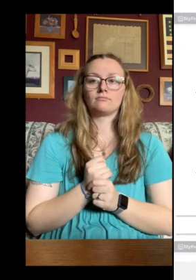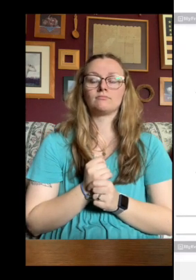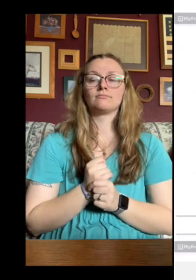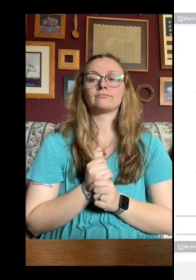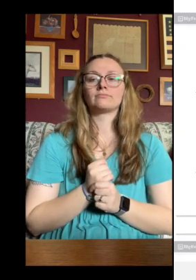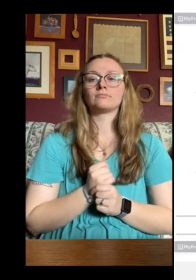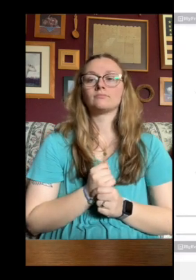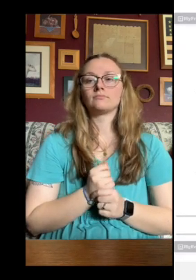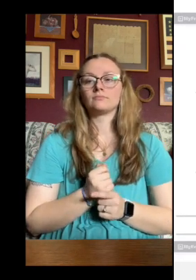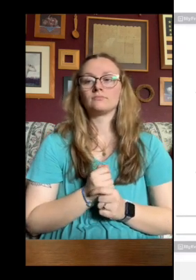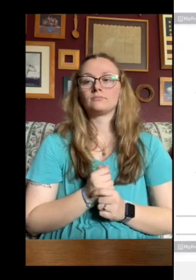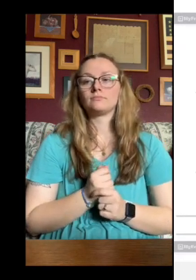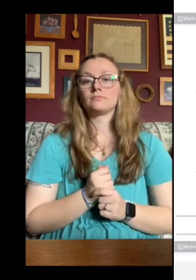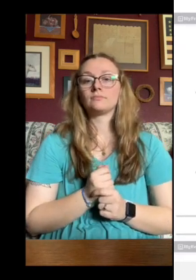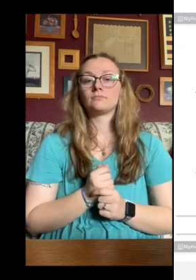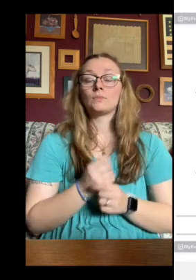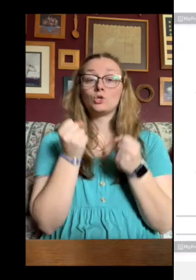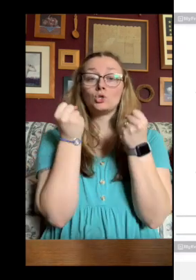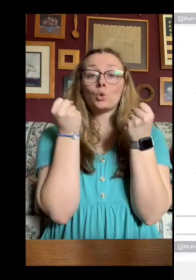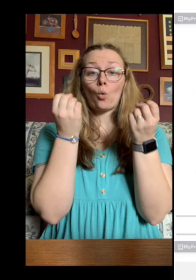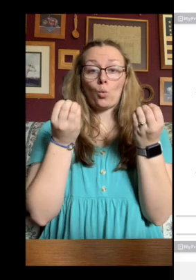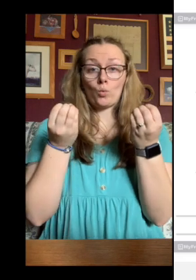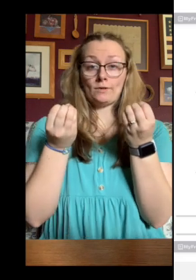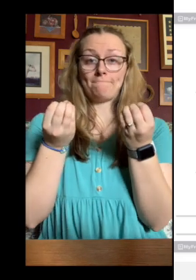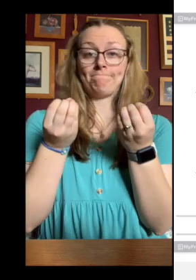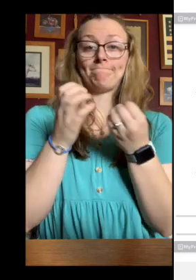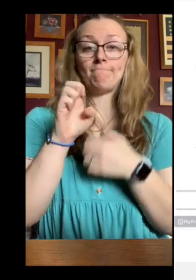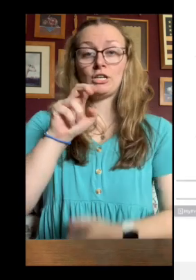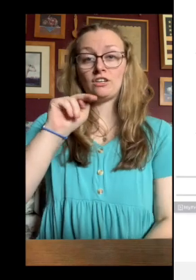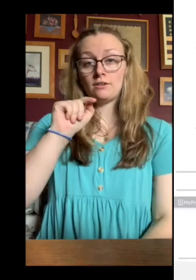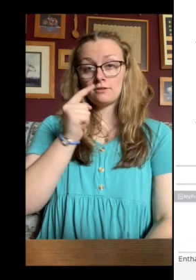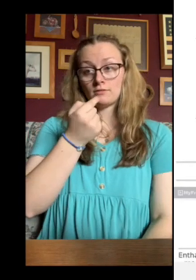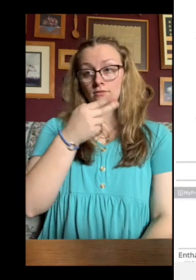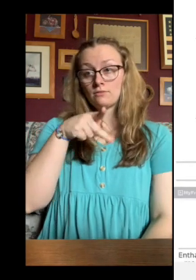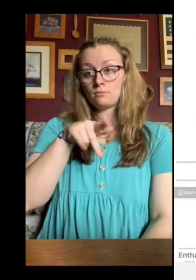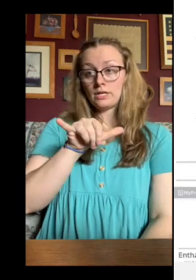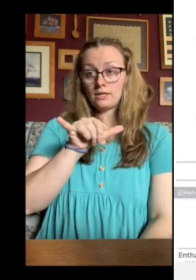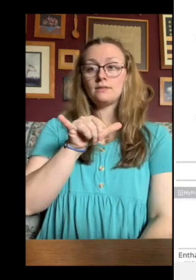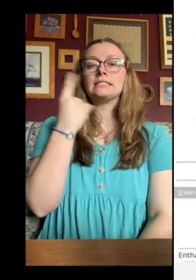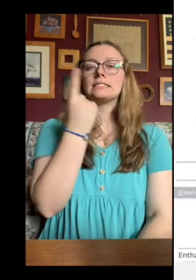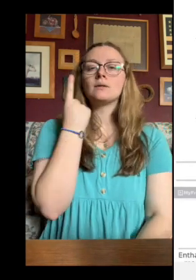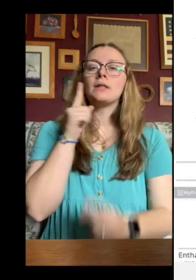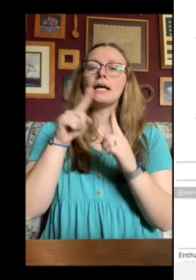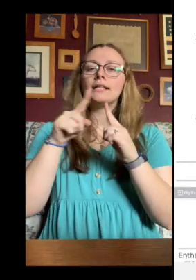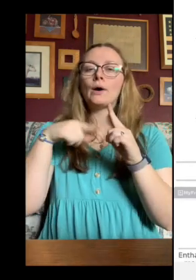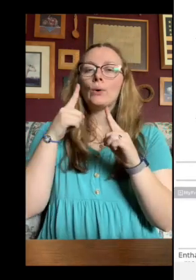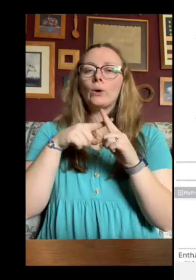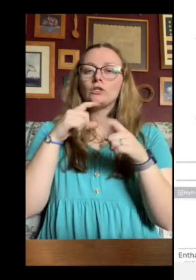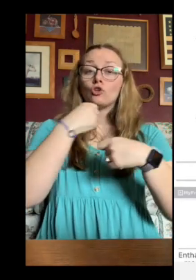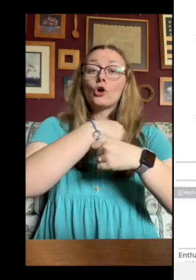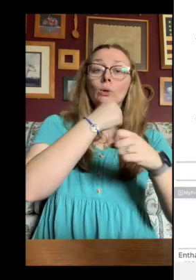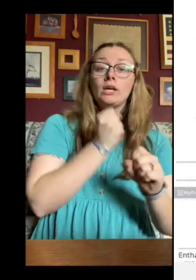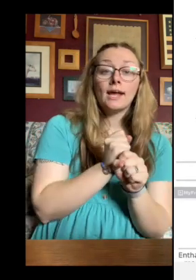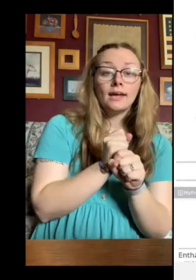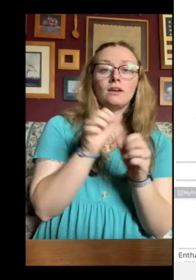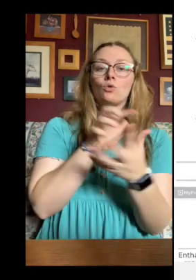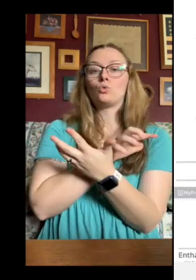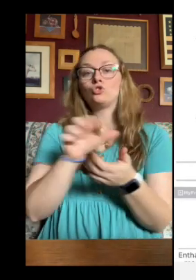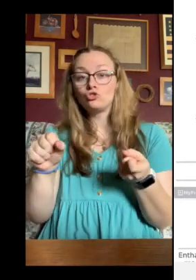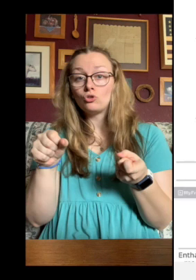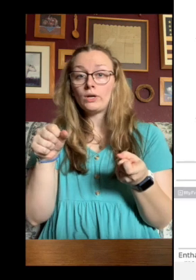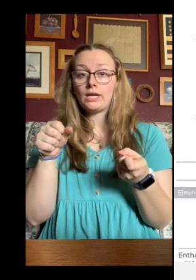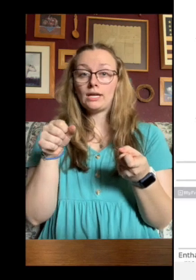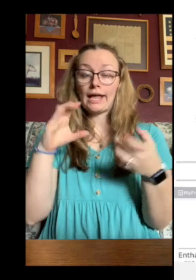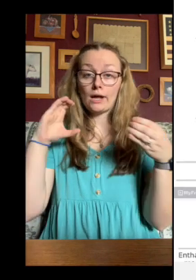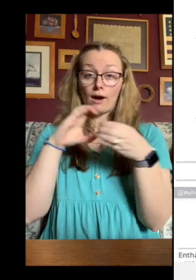Okay. So, enthalpy is something that whenever you're creating or destroying a compound, it's going to